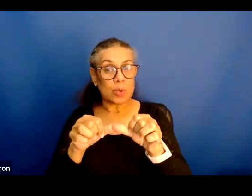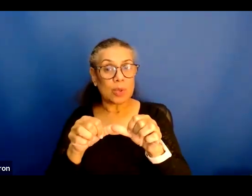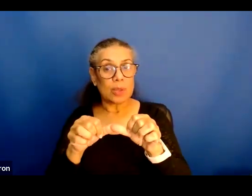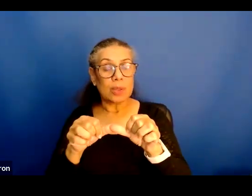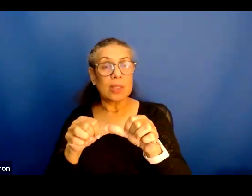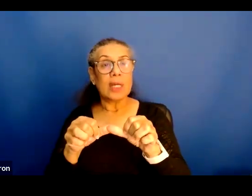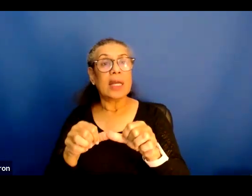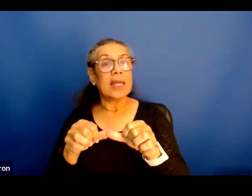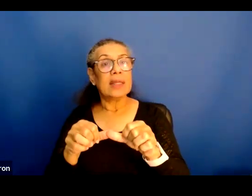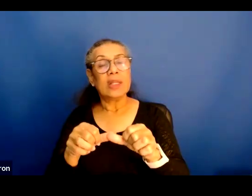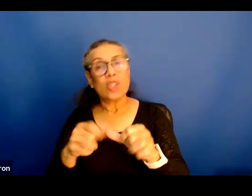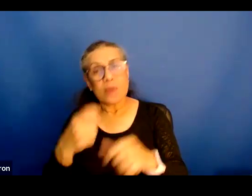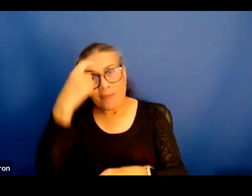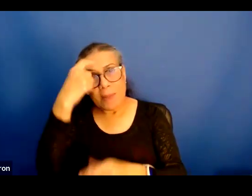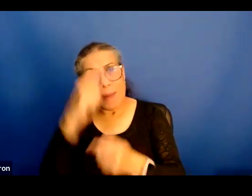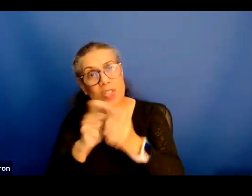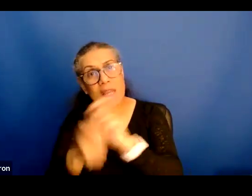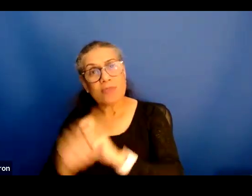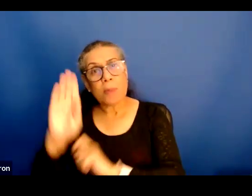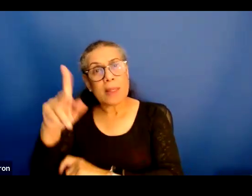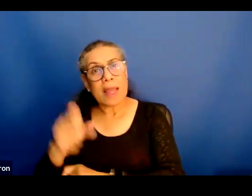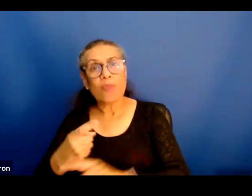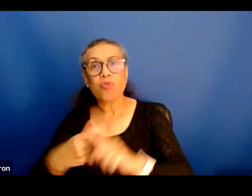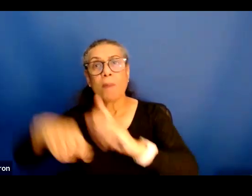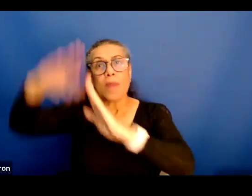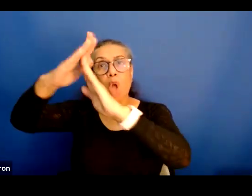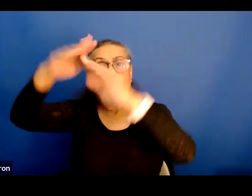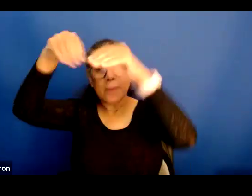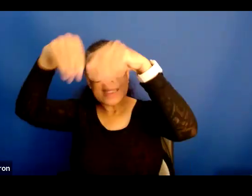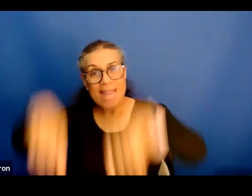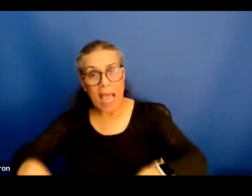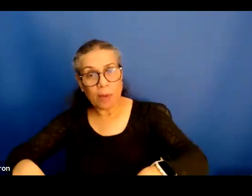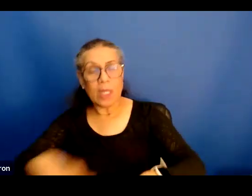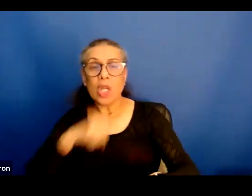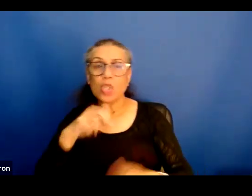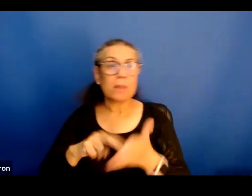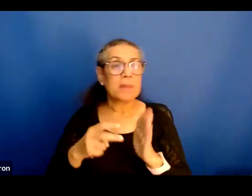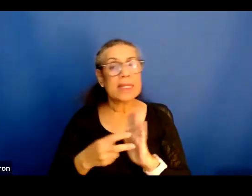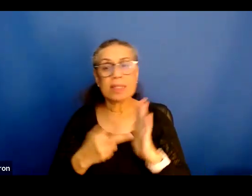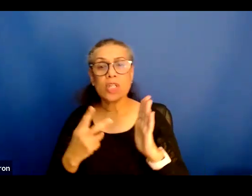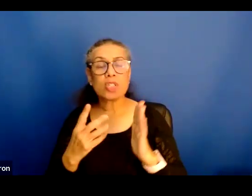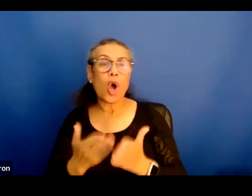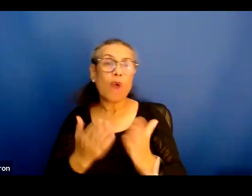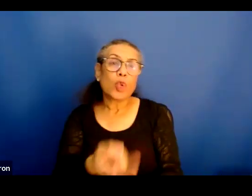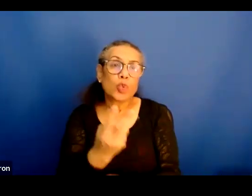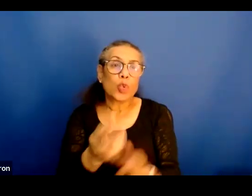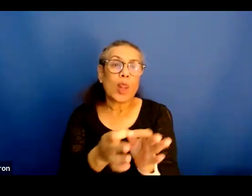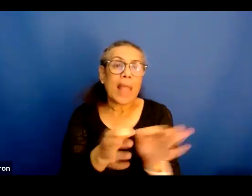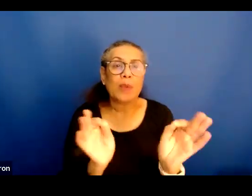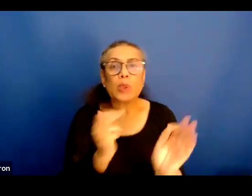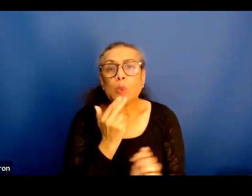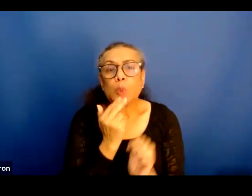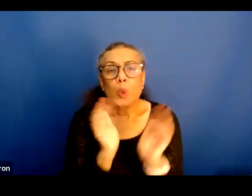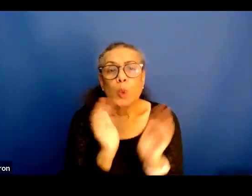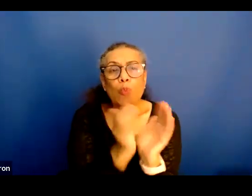require a change of mindset of BPS from top to bottom. It means going beyond offering dual language to a small minority